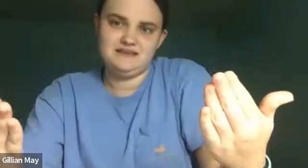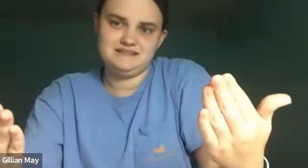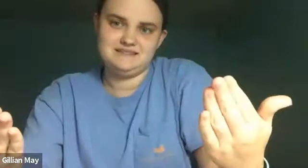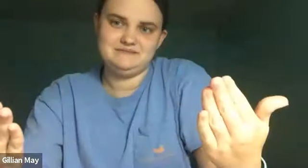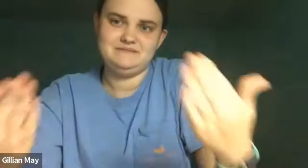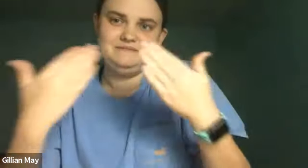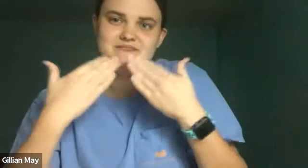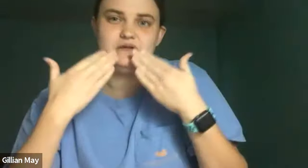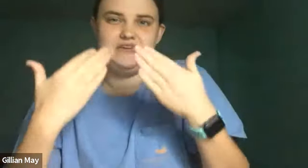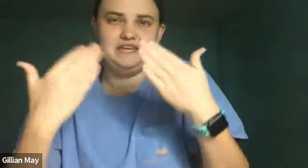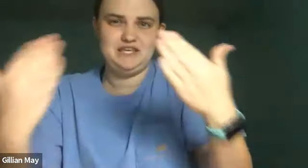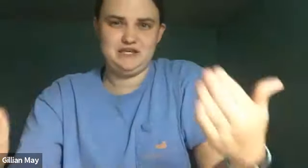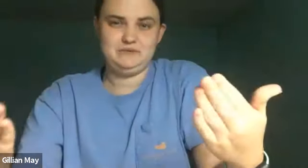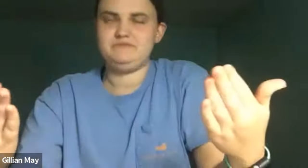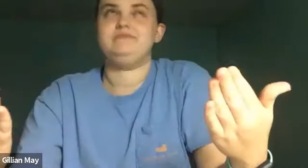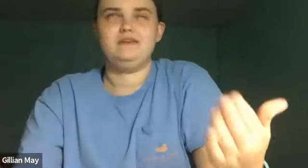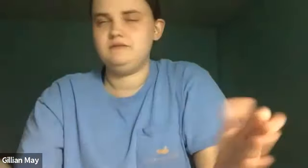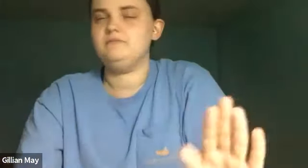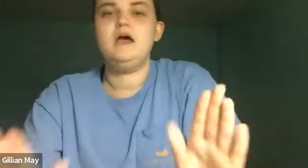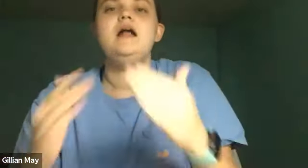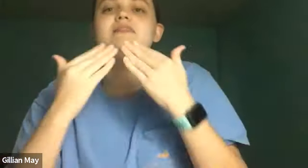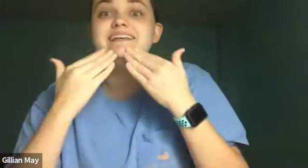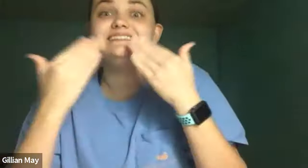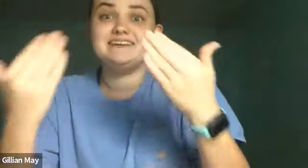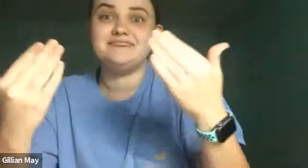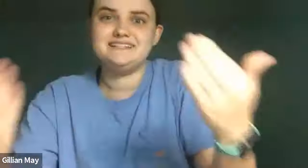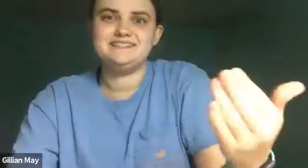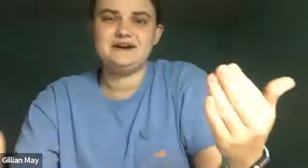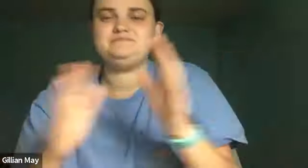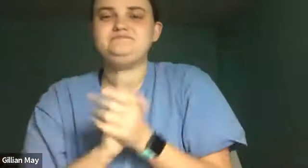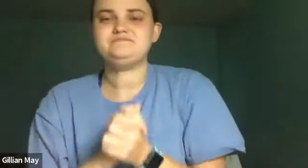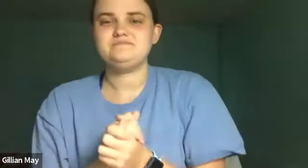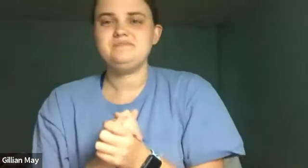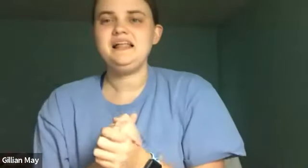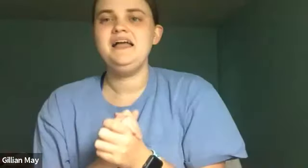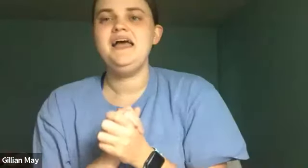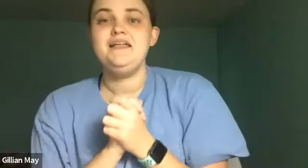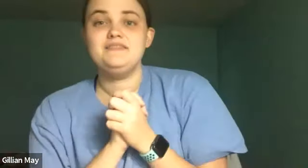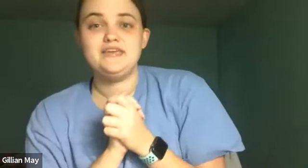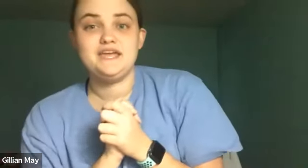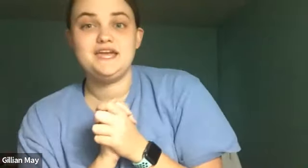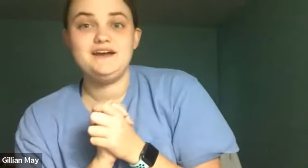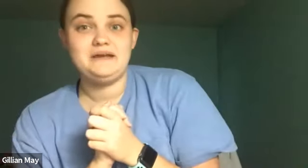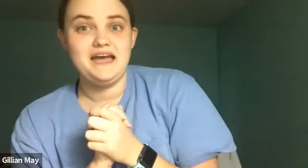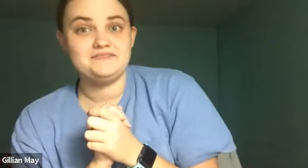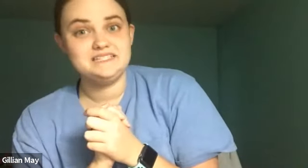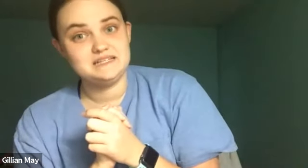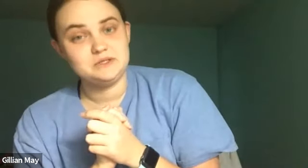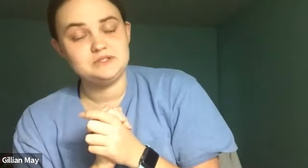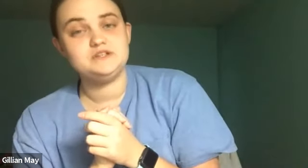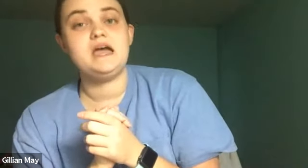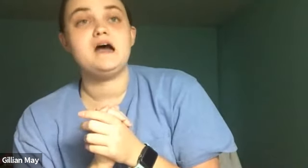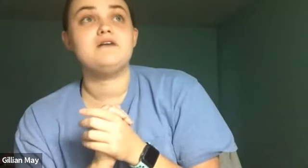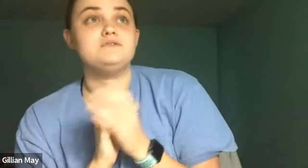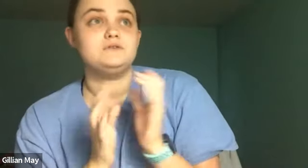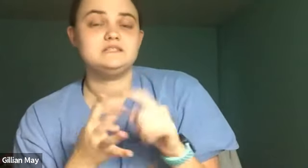thanks. So thank you. Thanksgiving, sorry. Then we have December. So we have Christmas